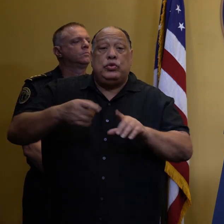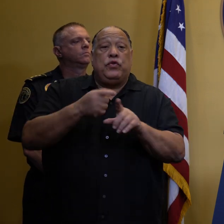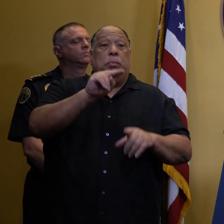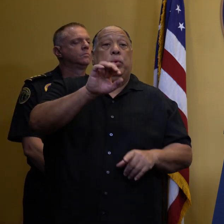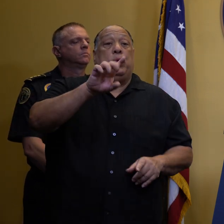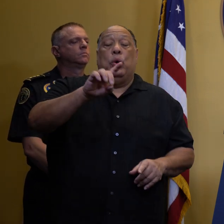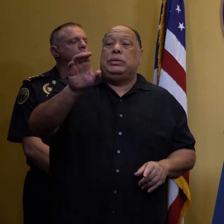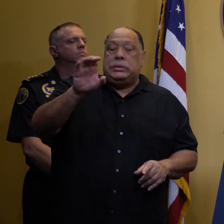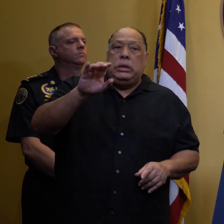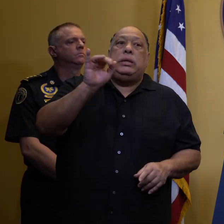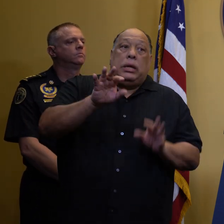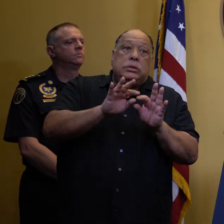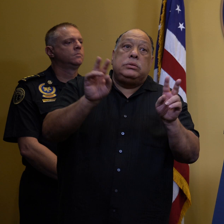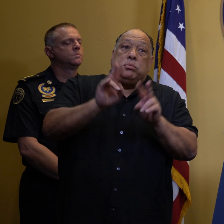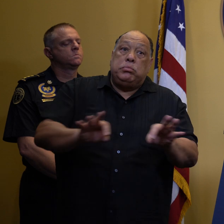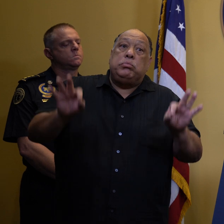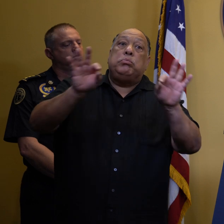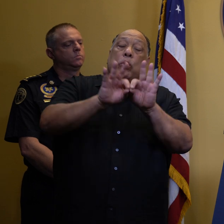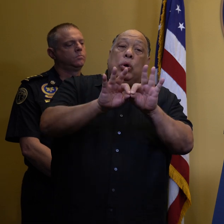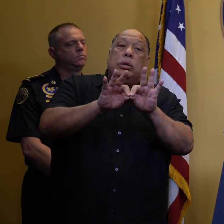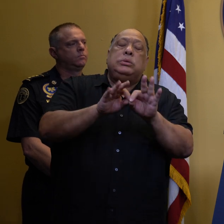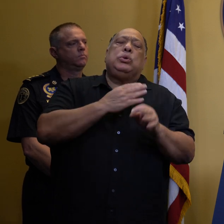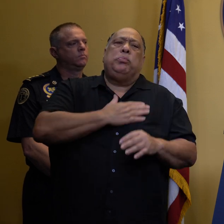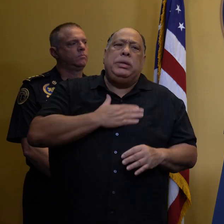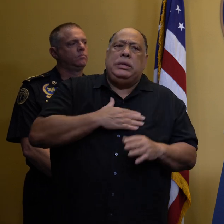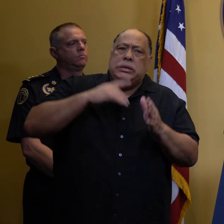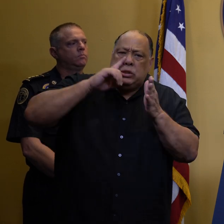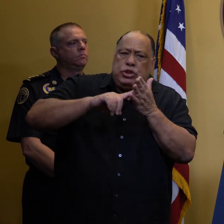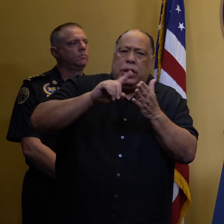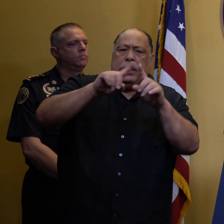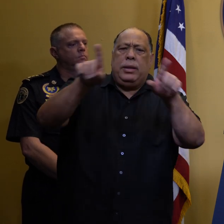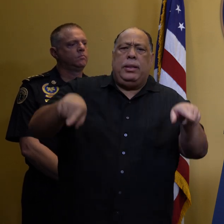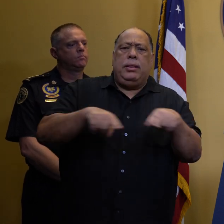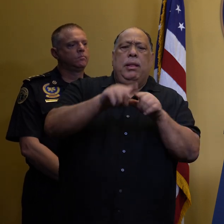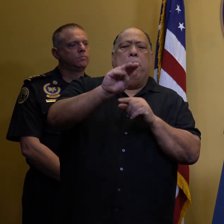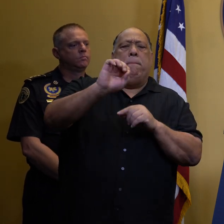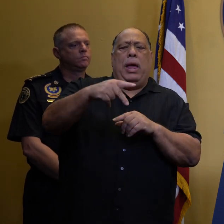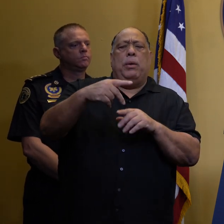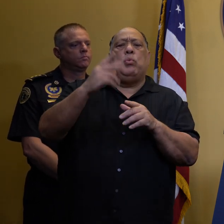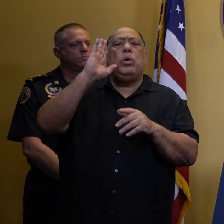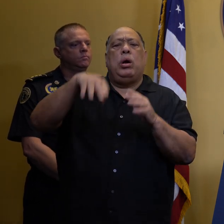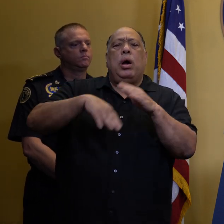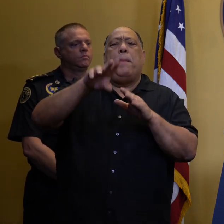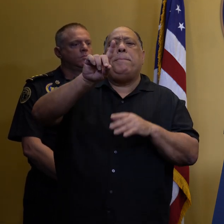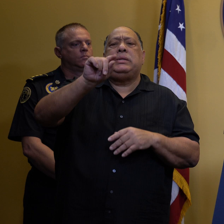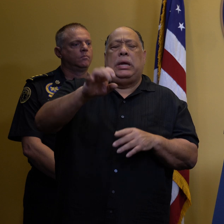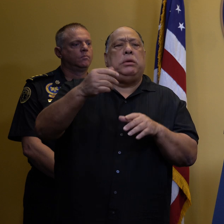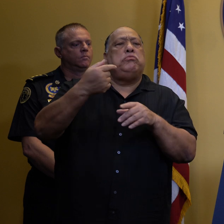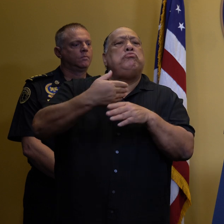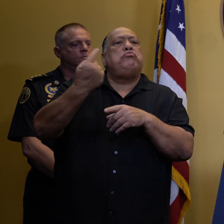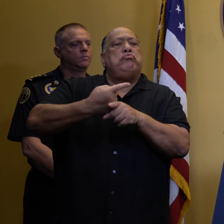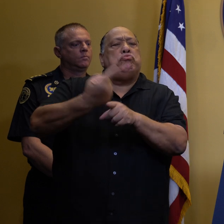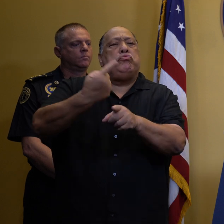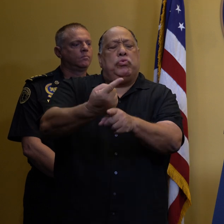NOHSEP in there. I think that's extremely important. Please check out that map. We'll update it constantly because look,